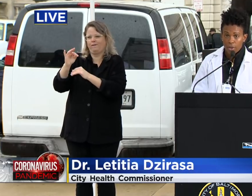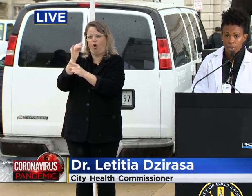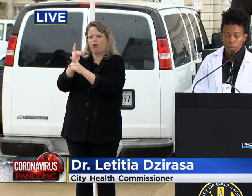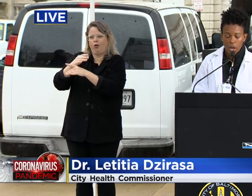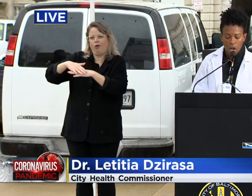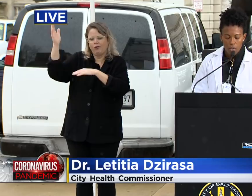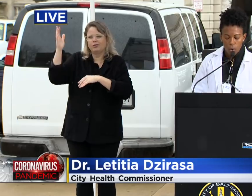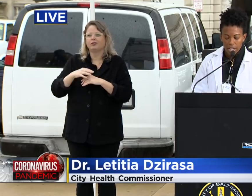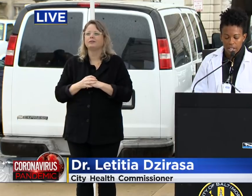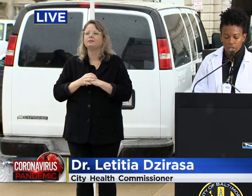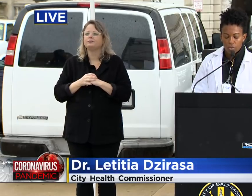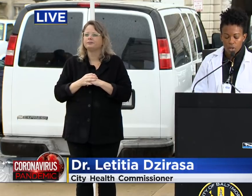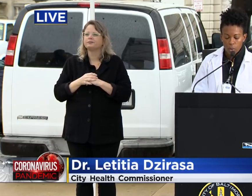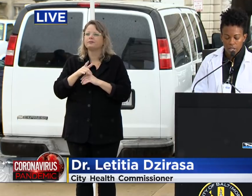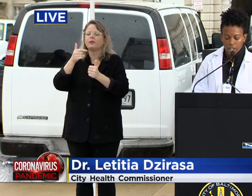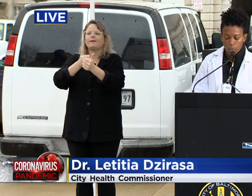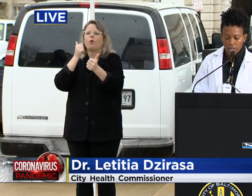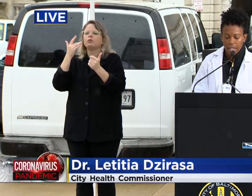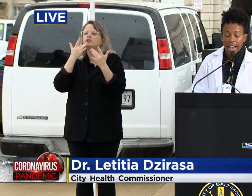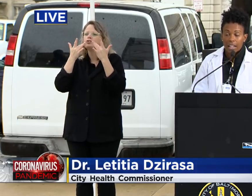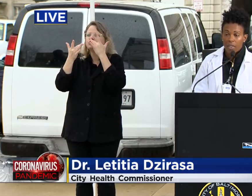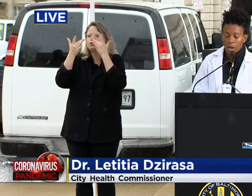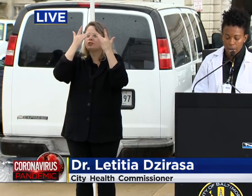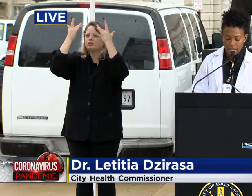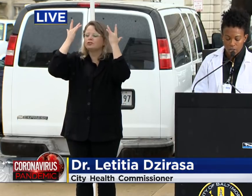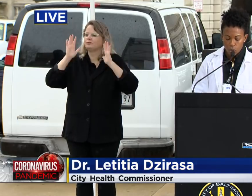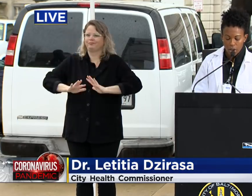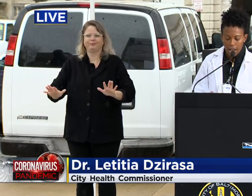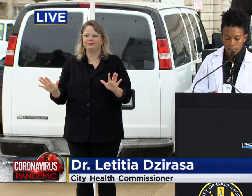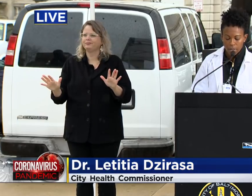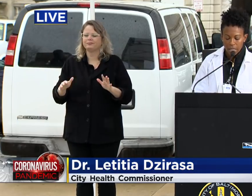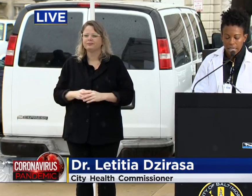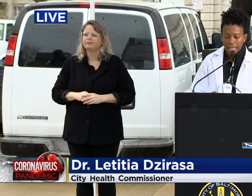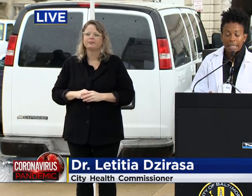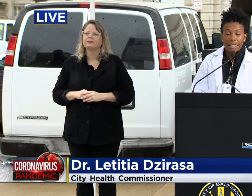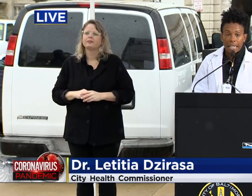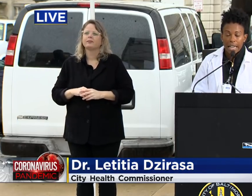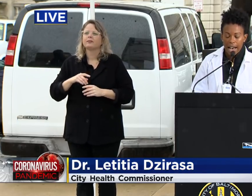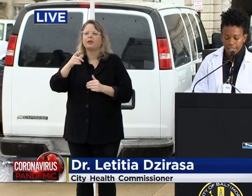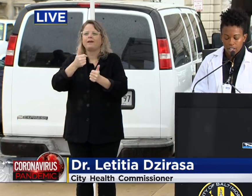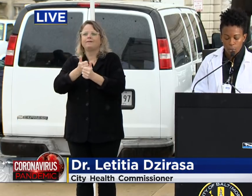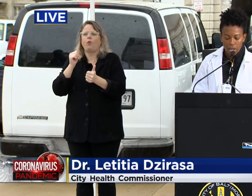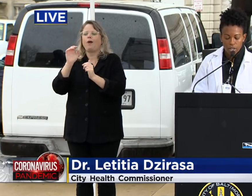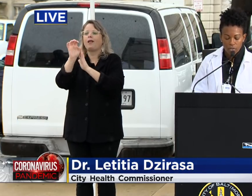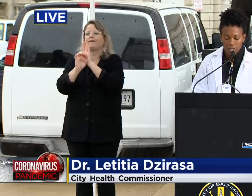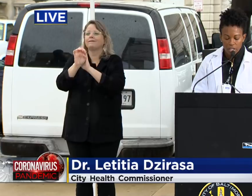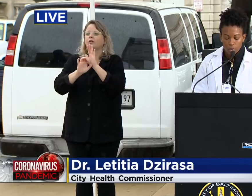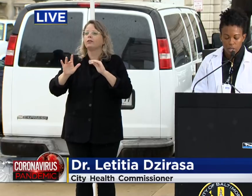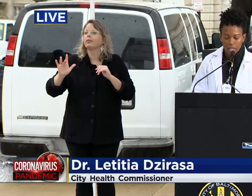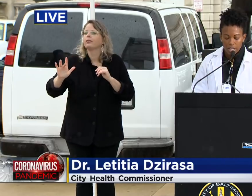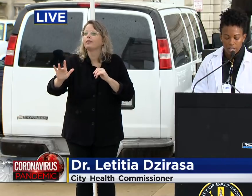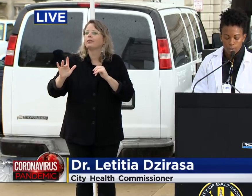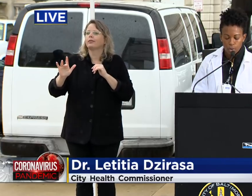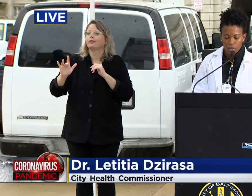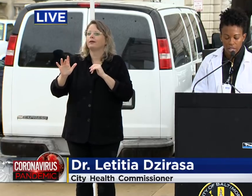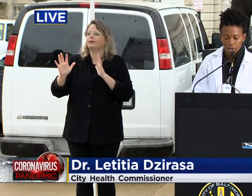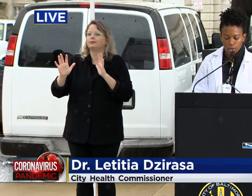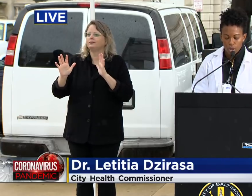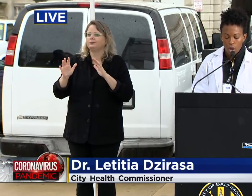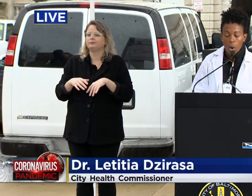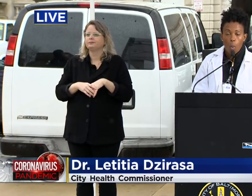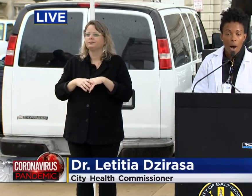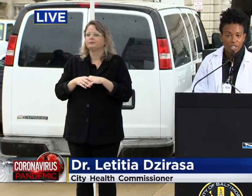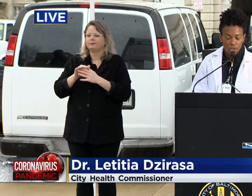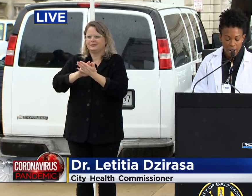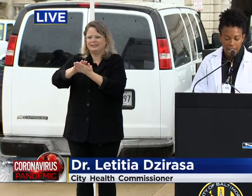and mouth, avoiding touching frequent touch points like elevator buttons and doorknobs, cleaning high touch point surfaces with CDC-approved